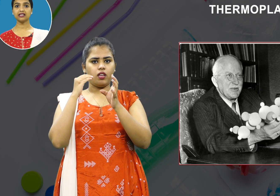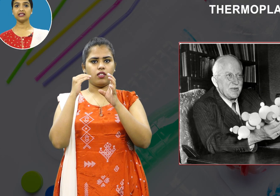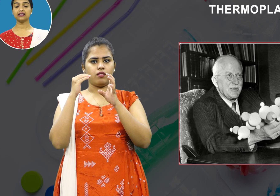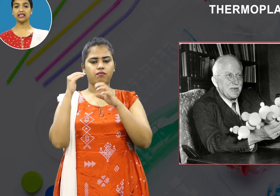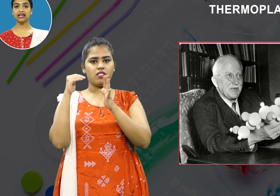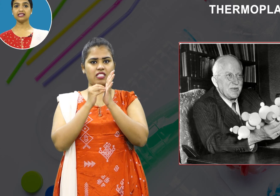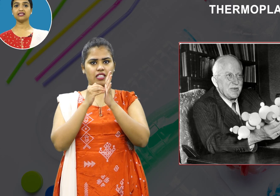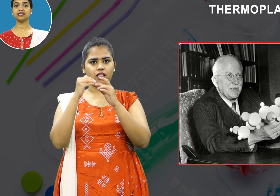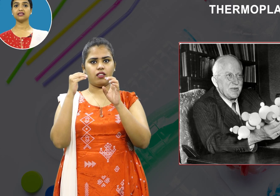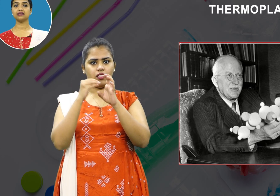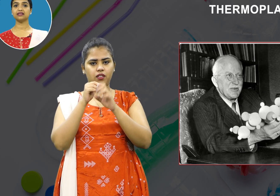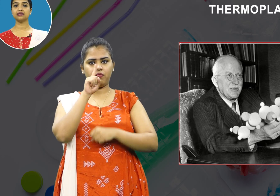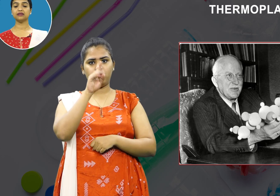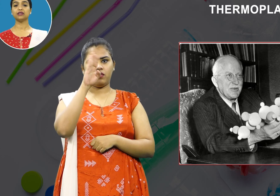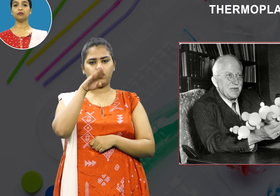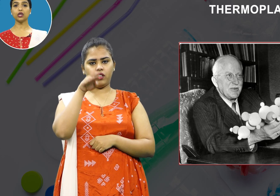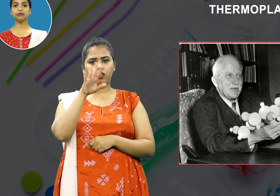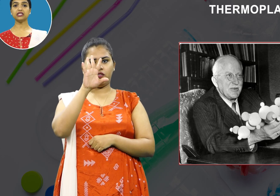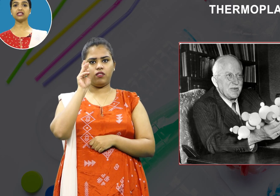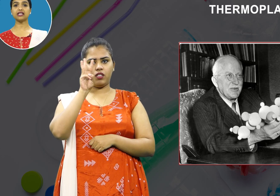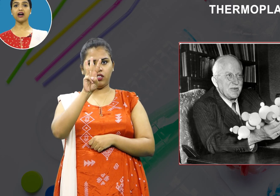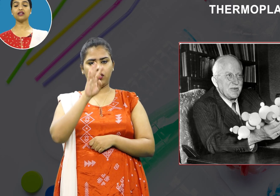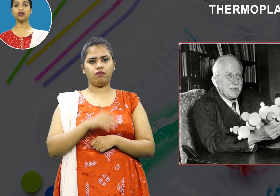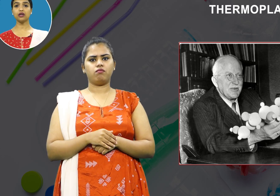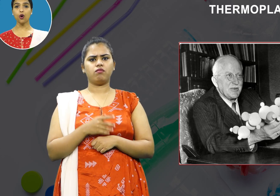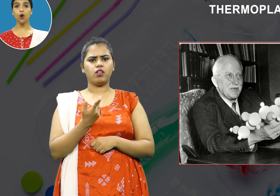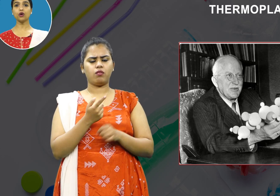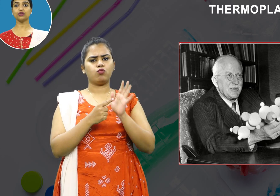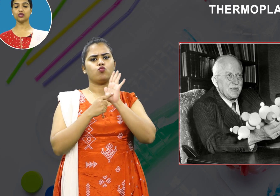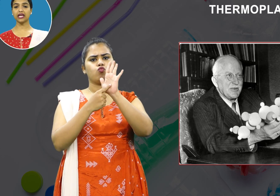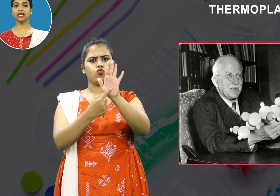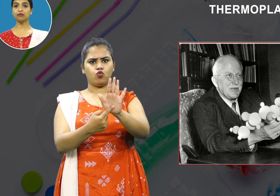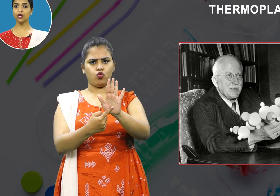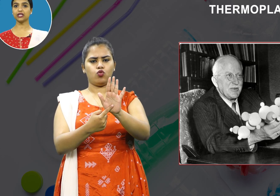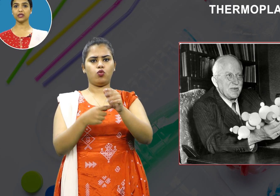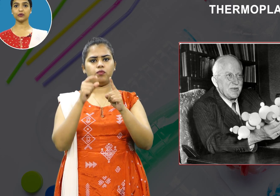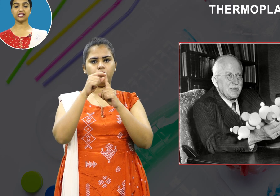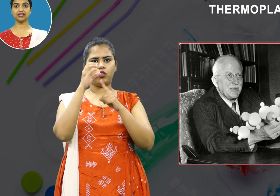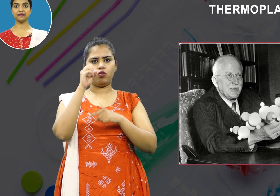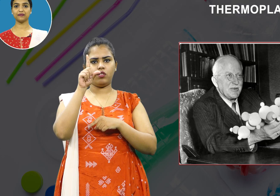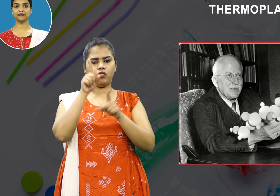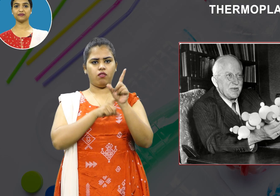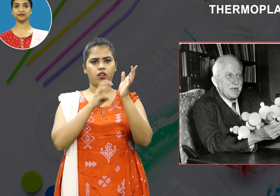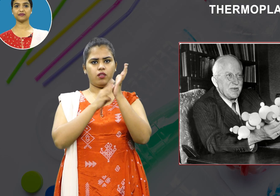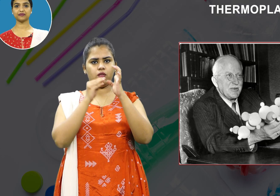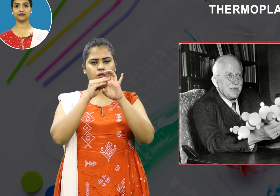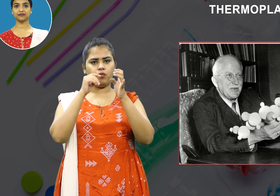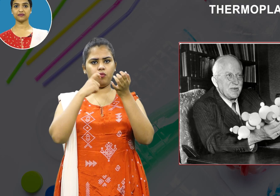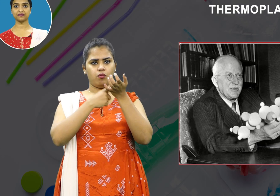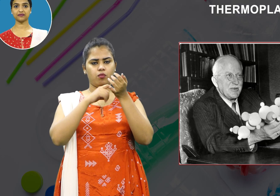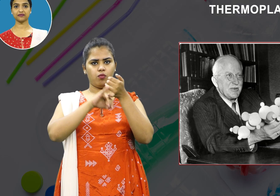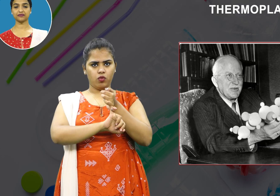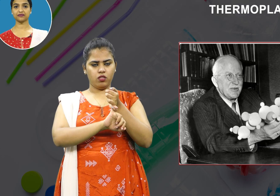demonstrating that polymers are long-chain molecules.